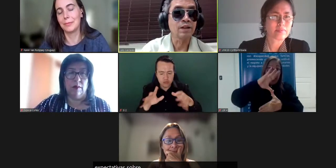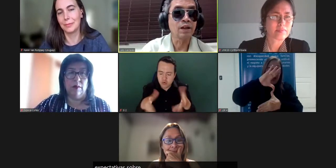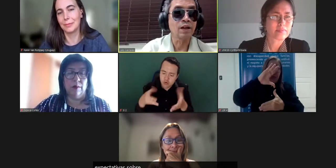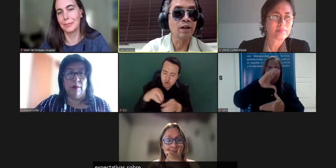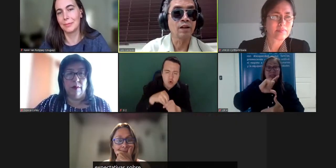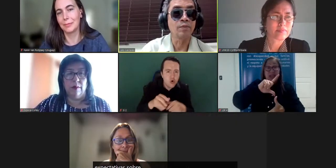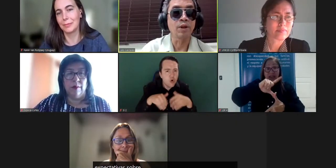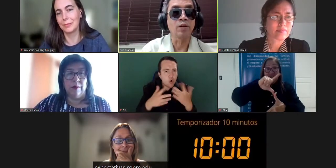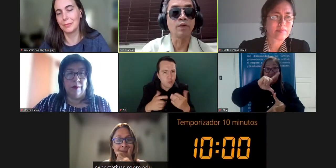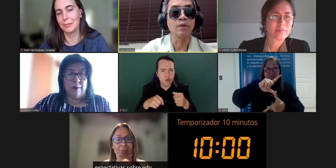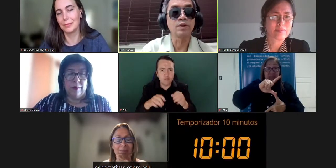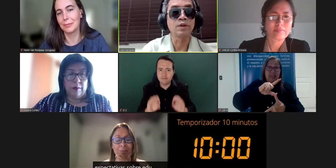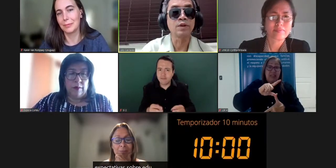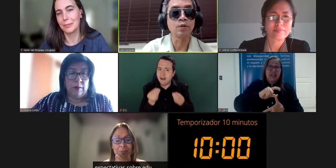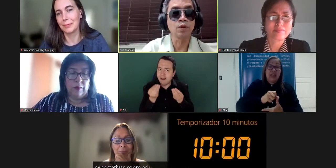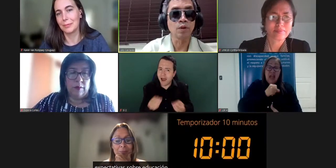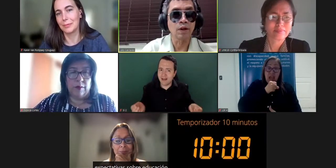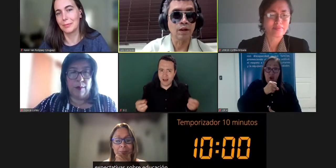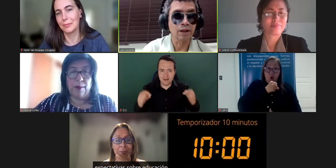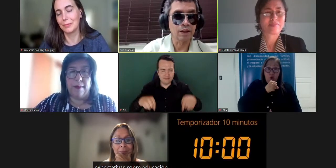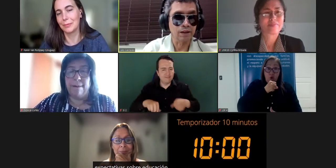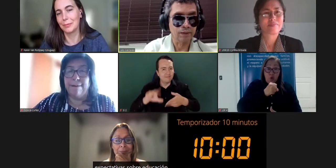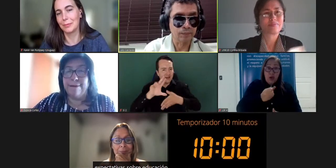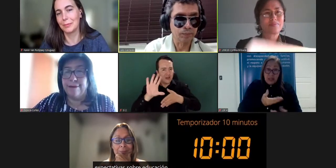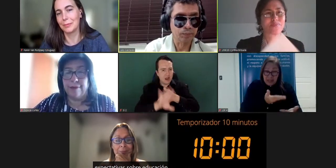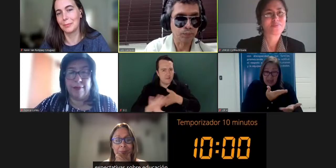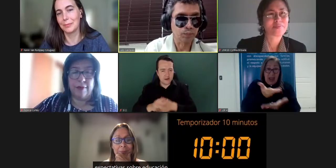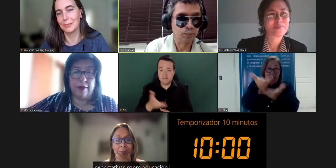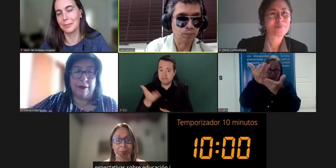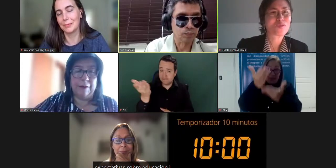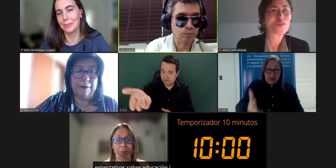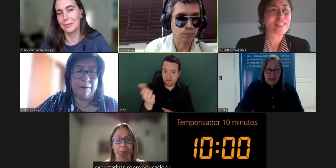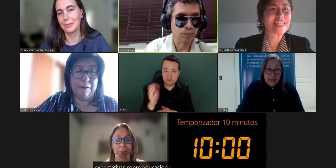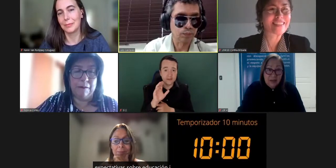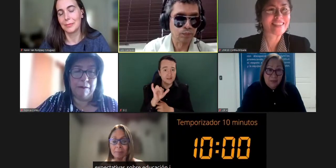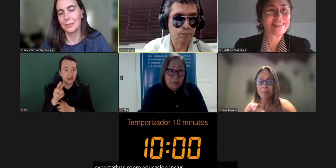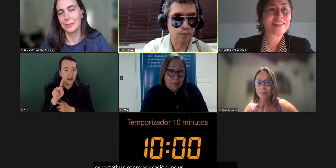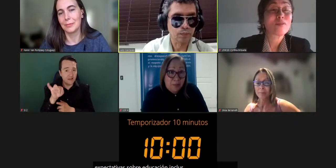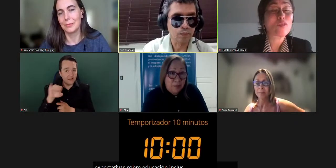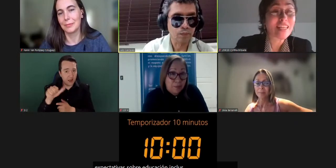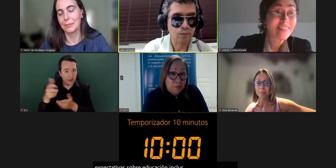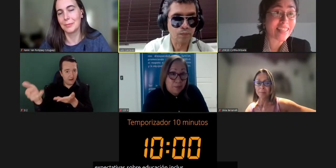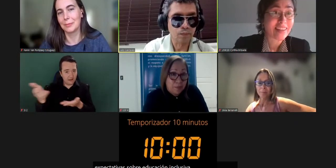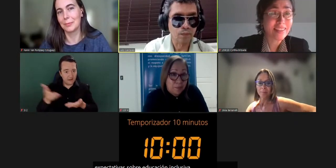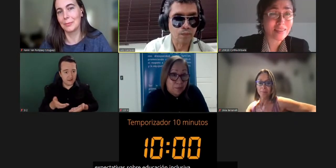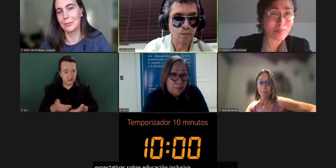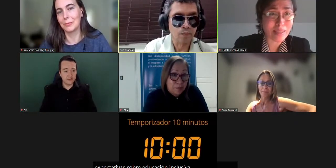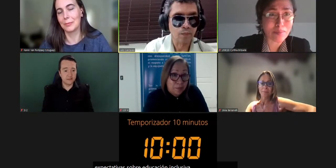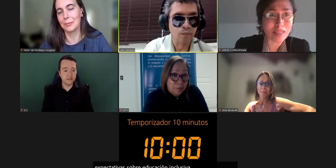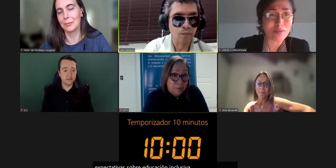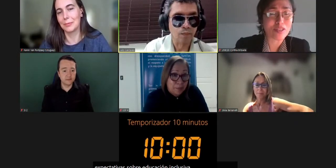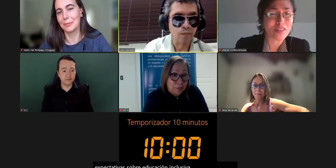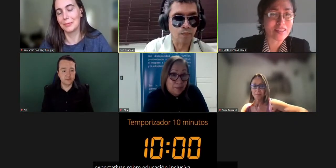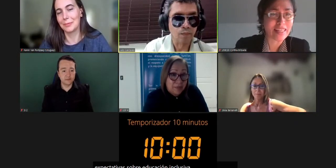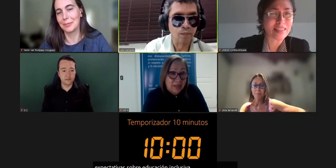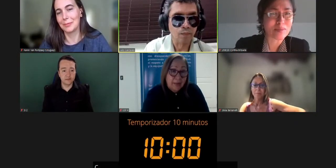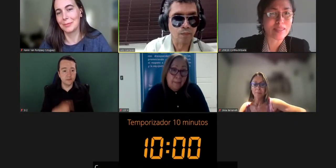inclusive education in latin america and the caribbean cynthia the microphone is serious karina